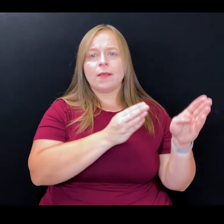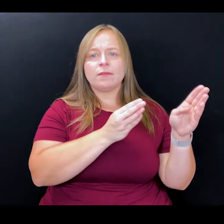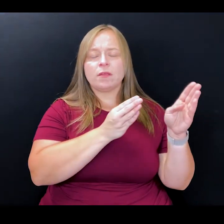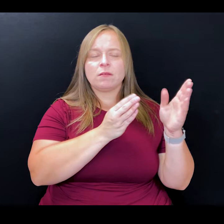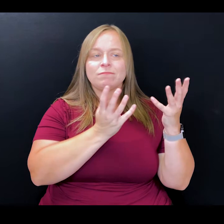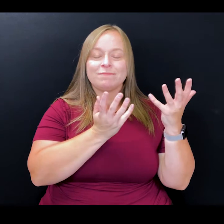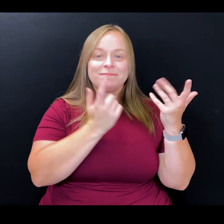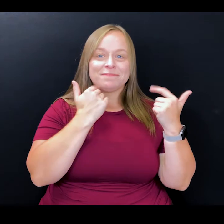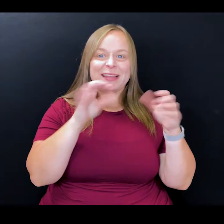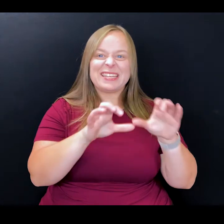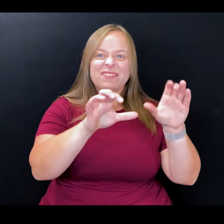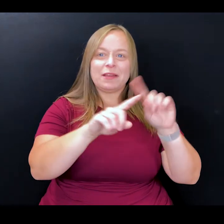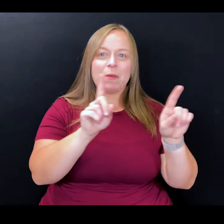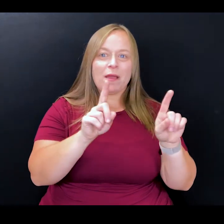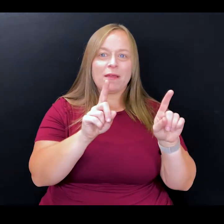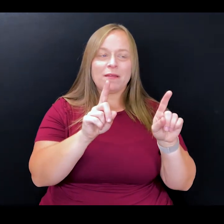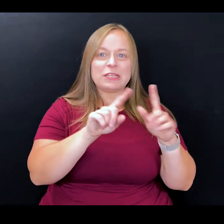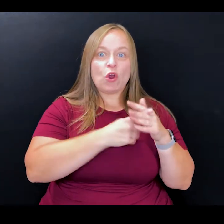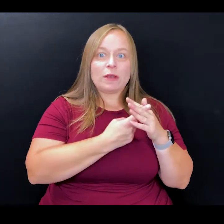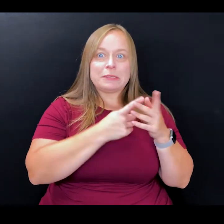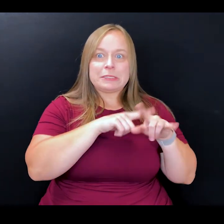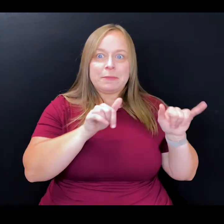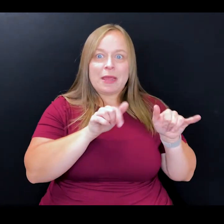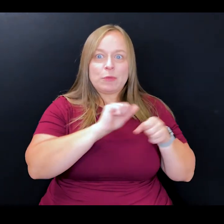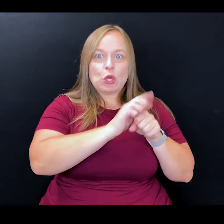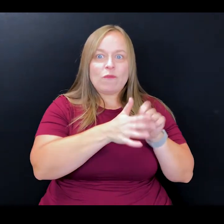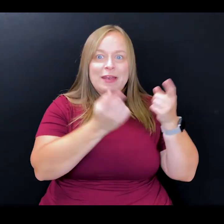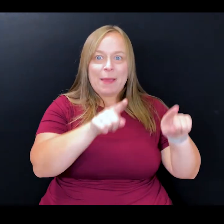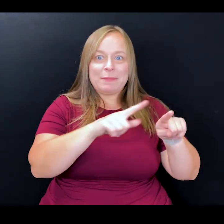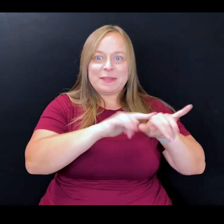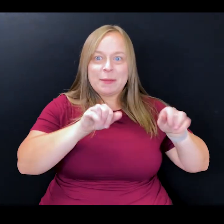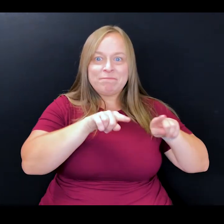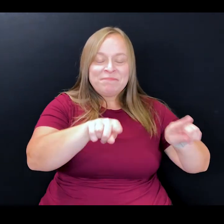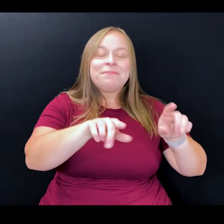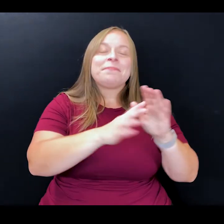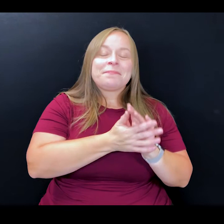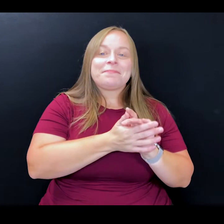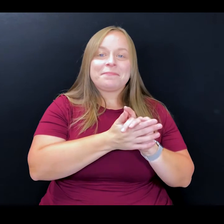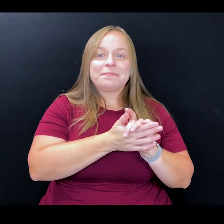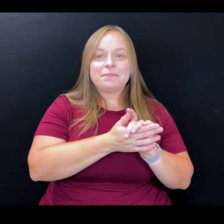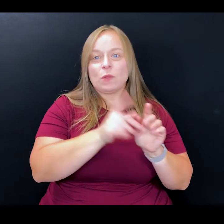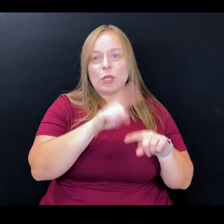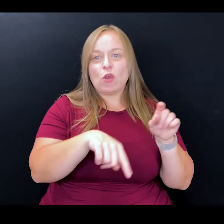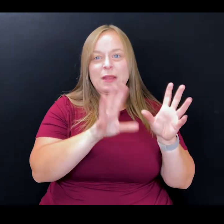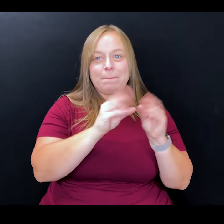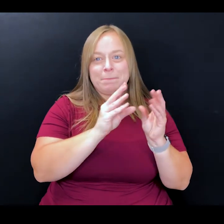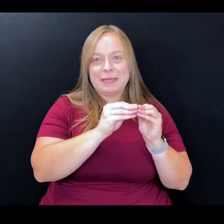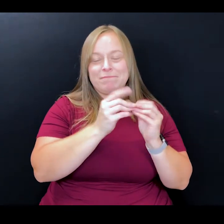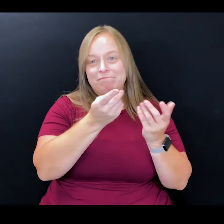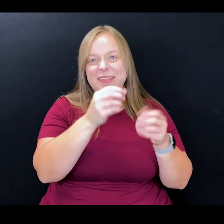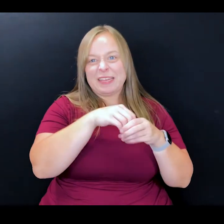organizing, activity, but then we started it as COVID started. So we could not meet